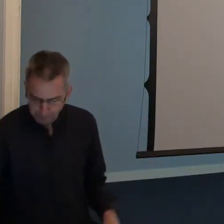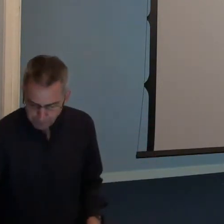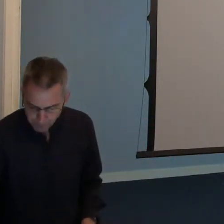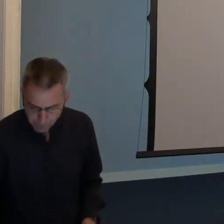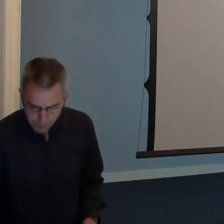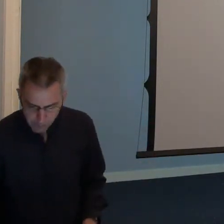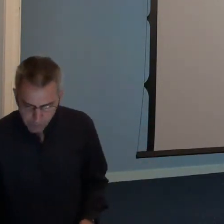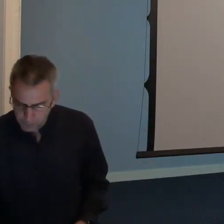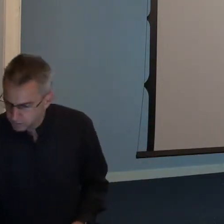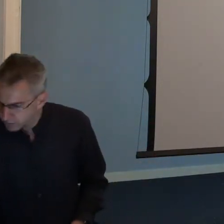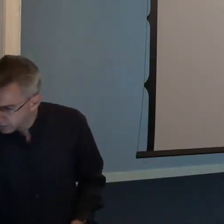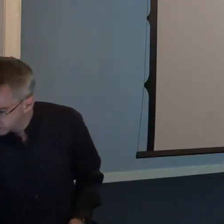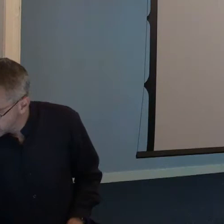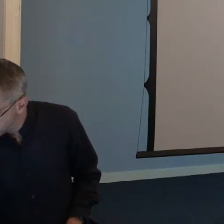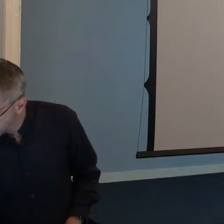I'll give you more examples of that.